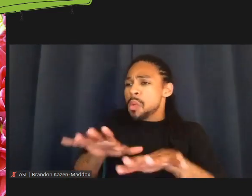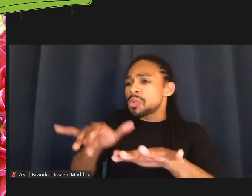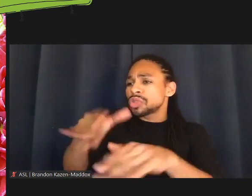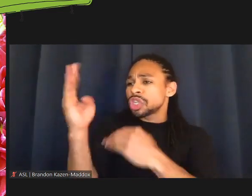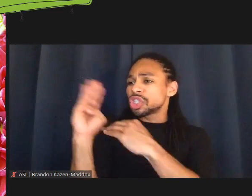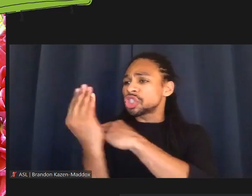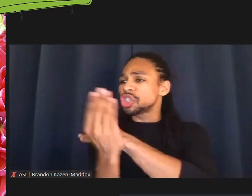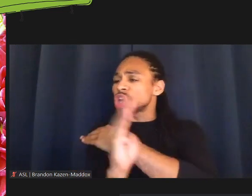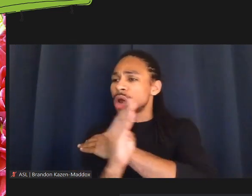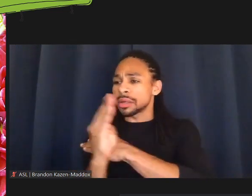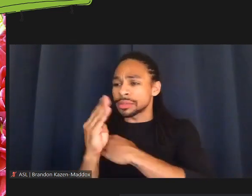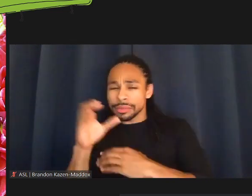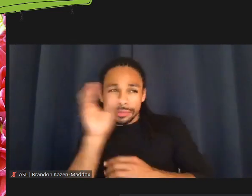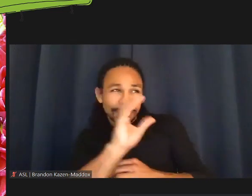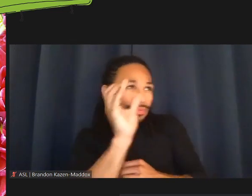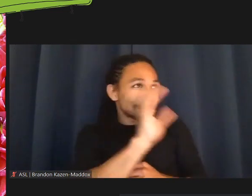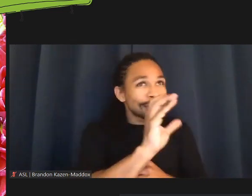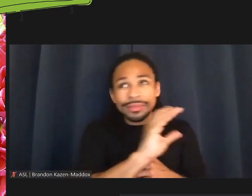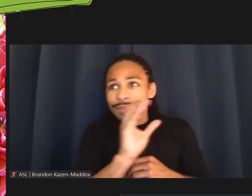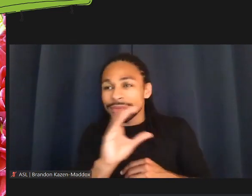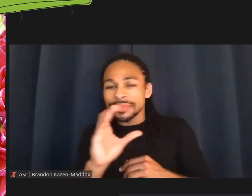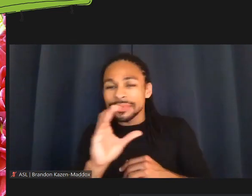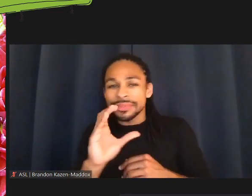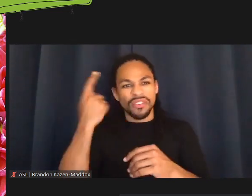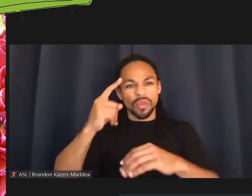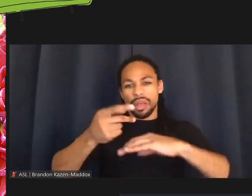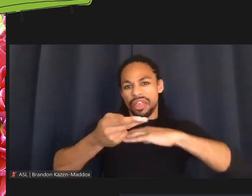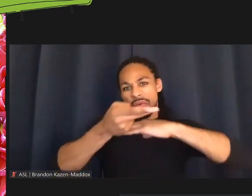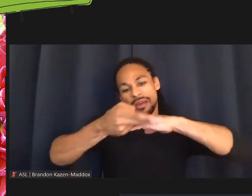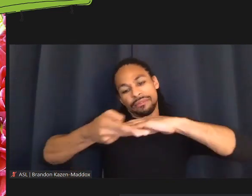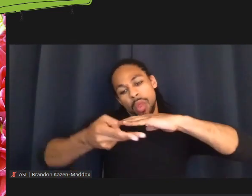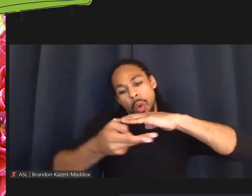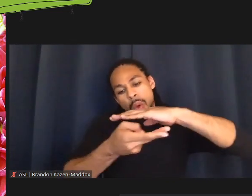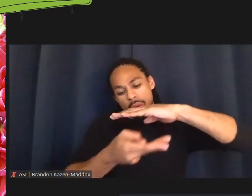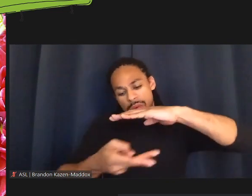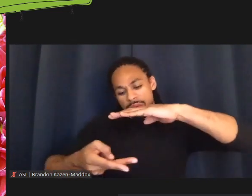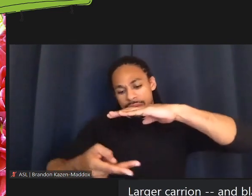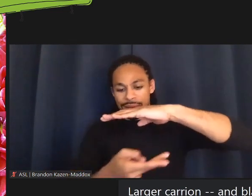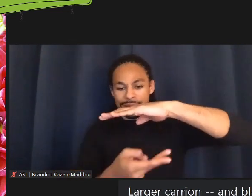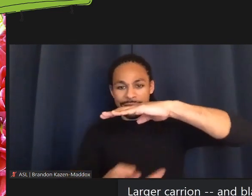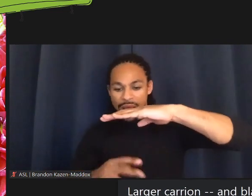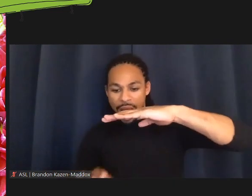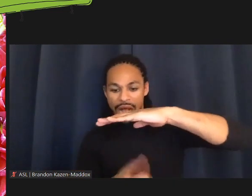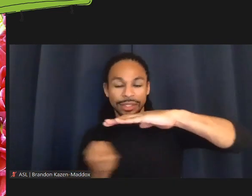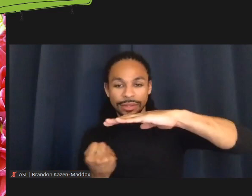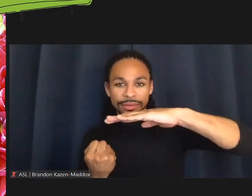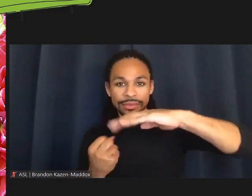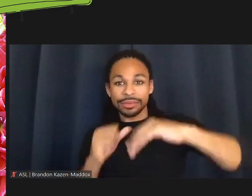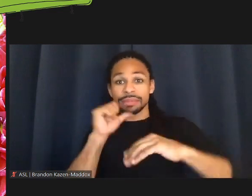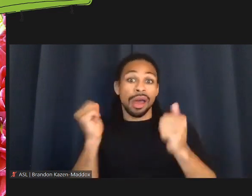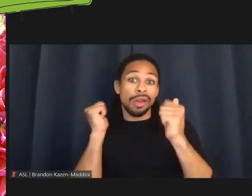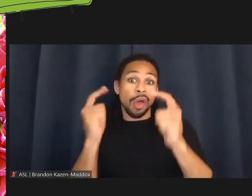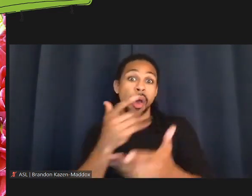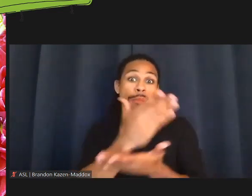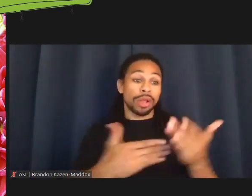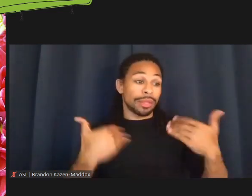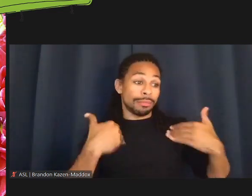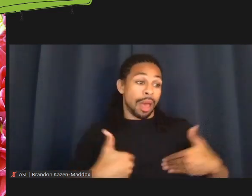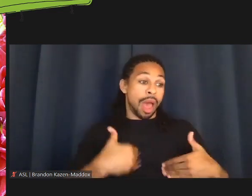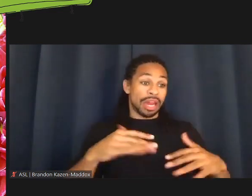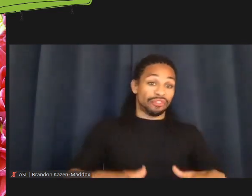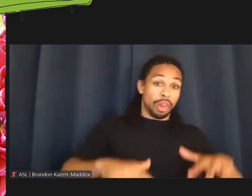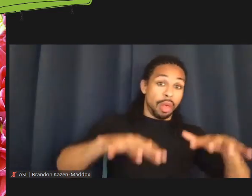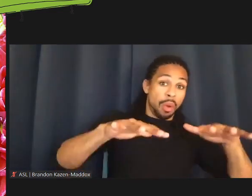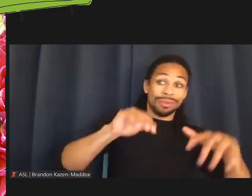in the darkness. Not all parts of the body float. Not all parts of the body sink. Knowing